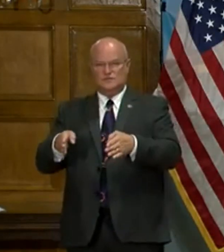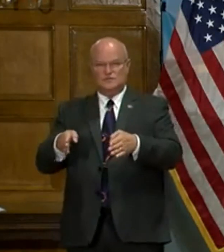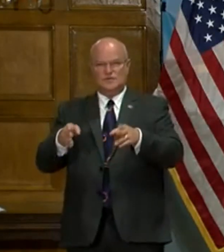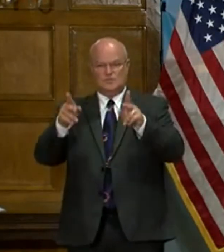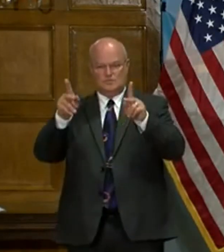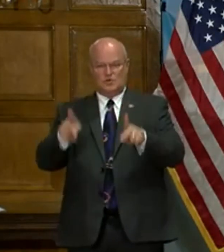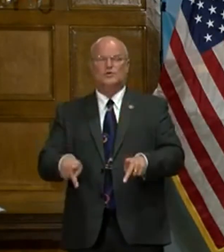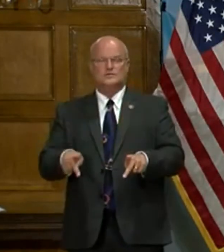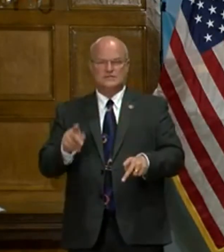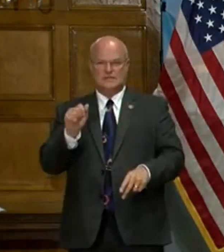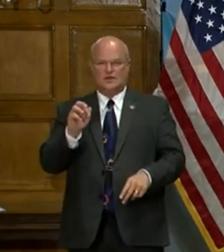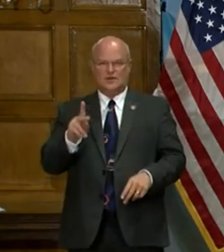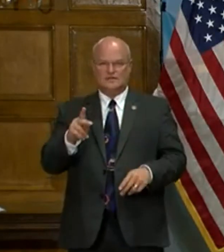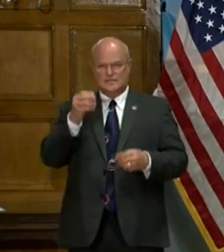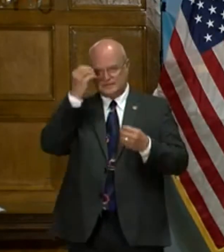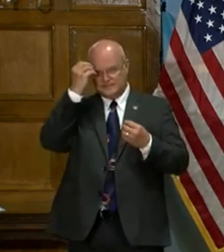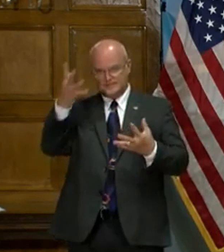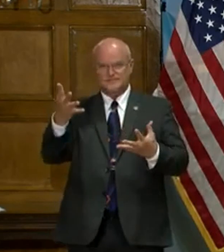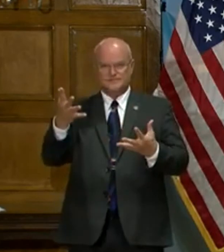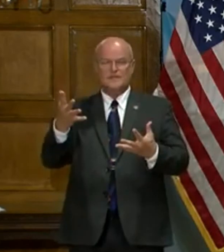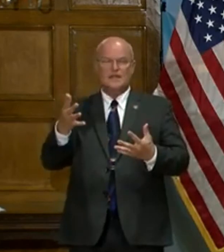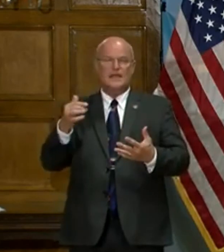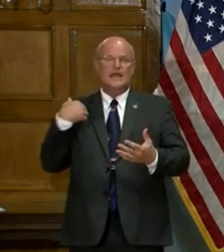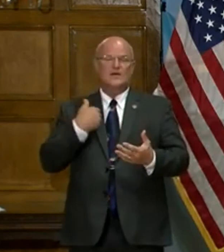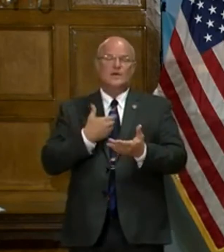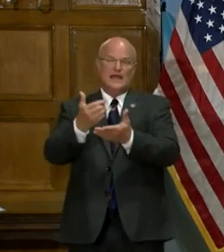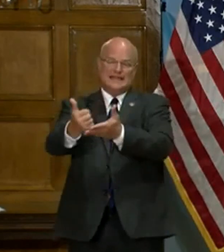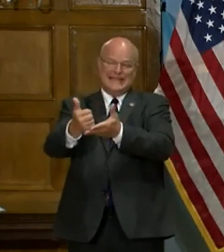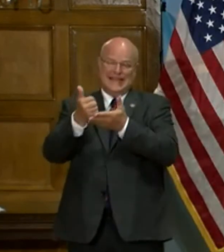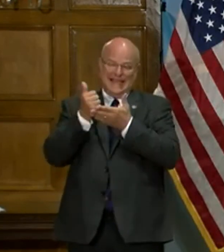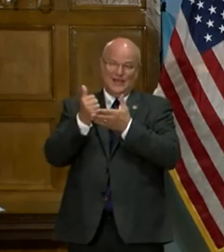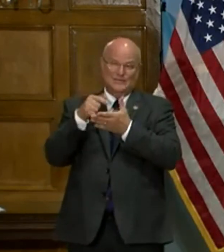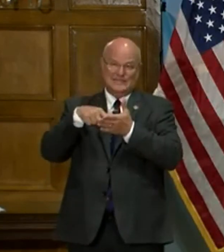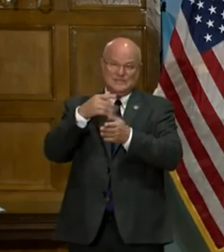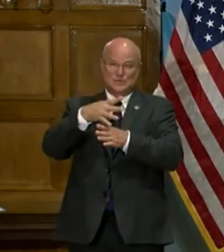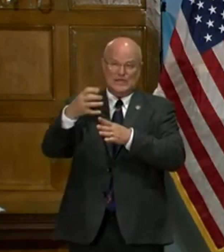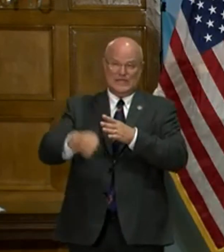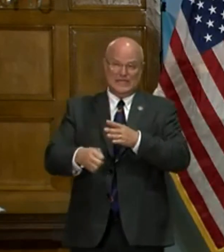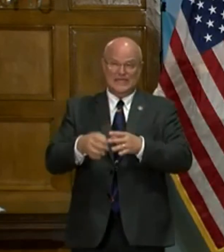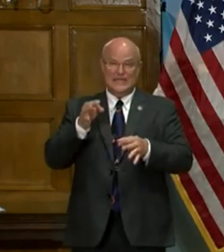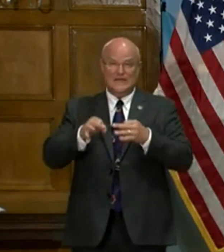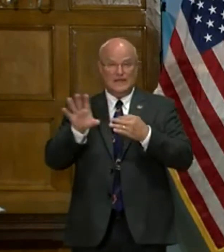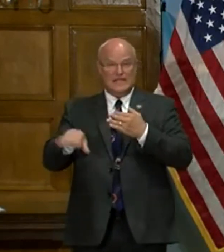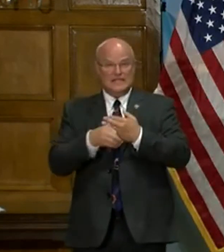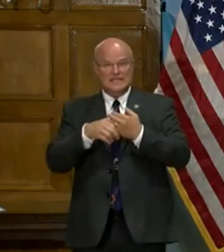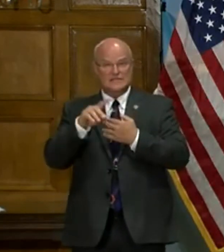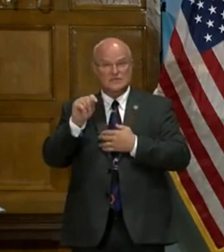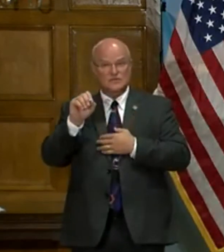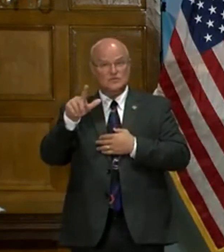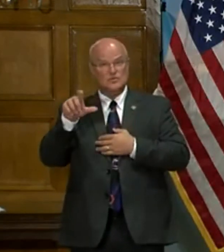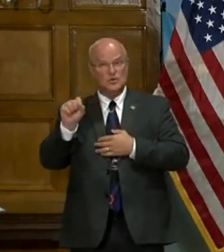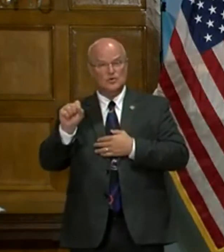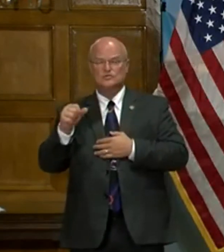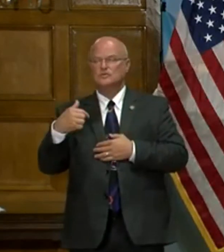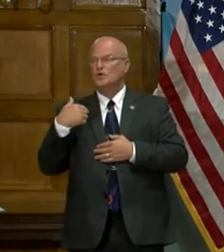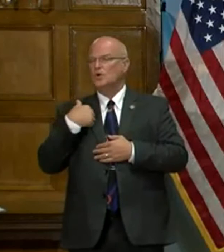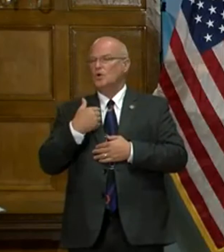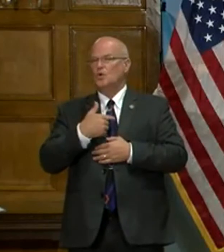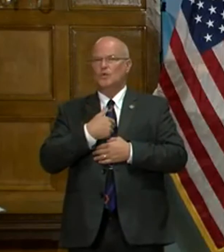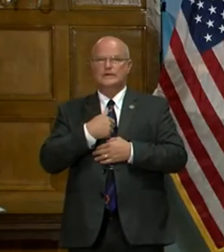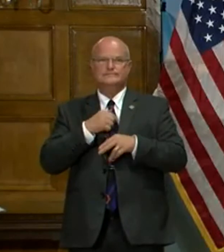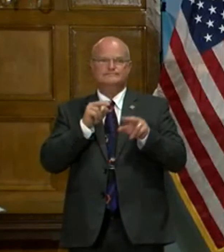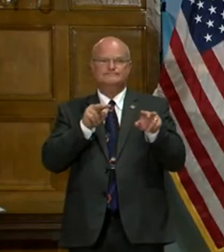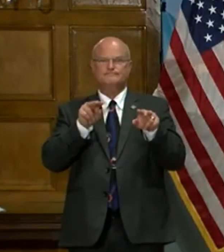each resident of Arkansas. And that's what we're asking for their help over the weekend. If there's additional tools, we are